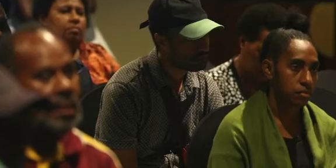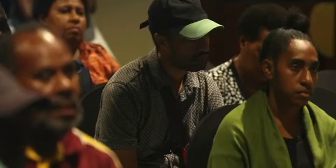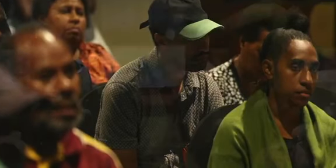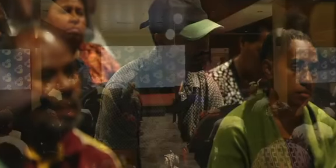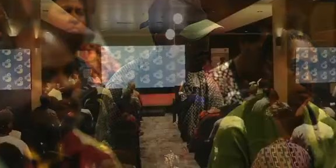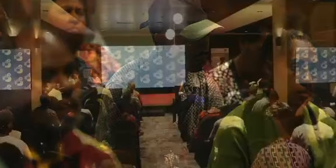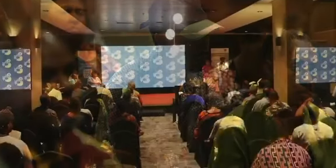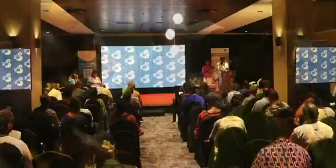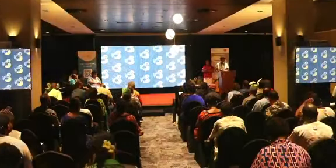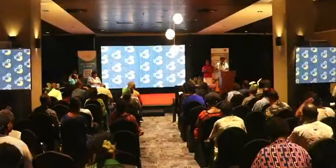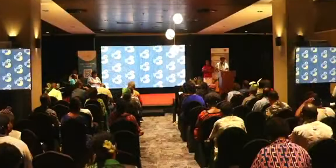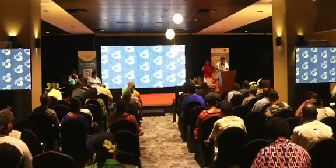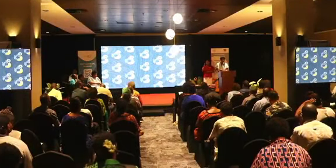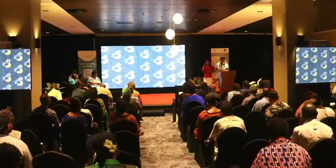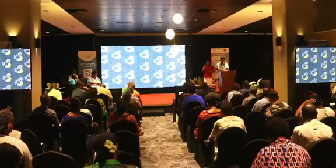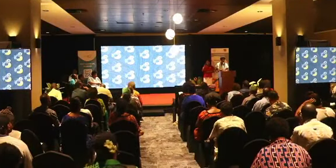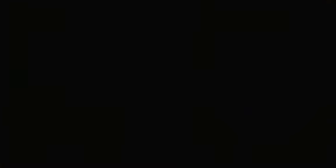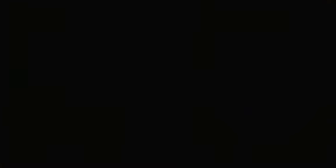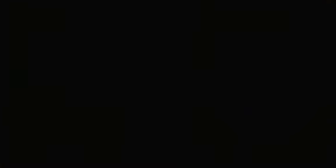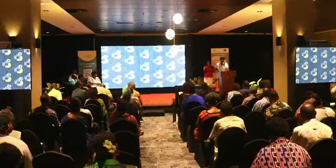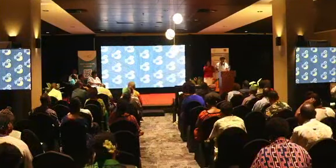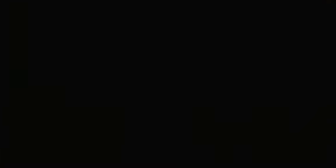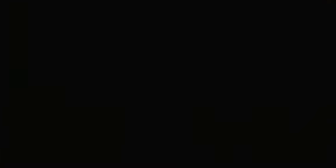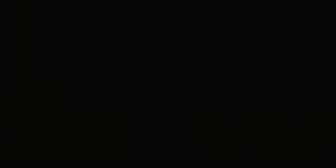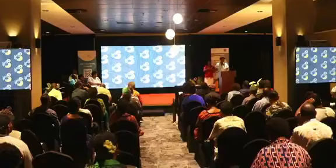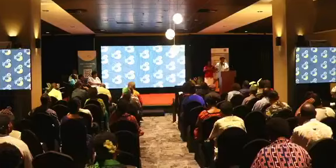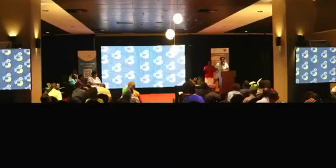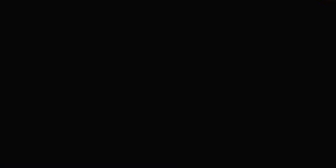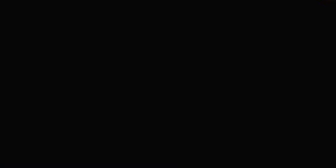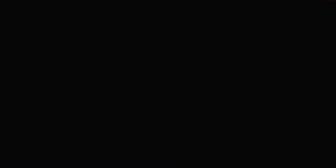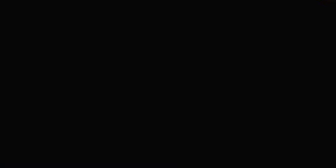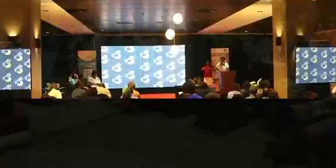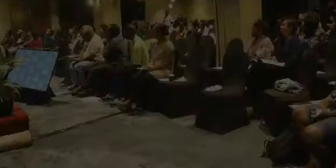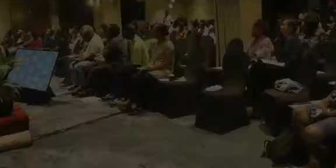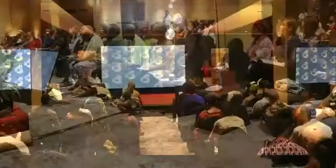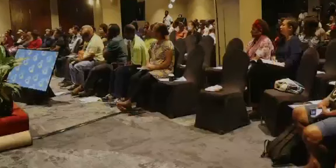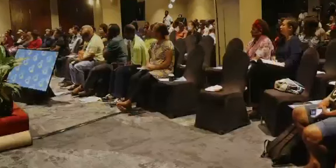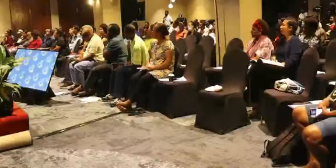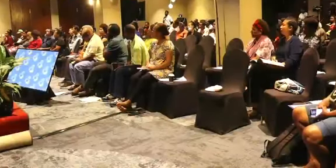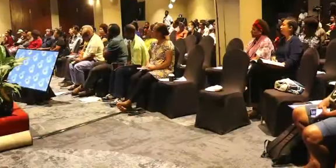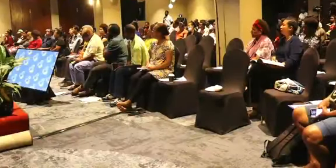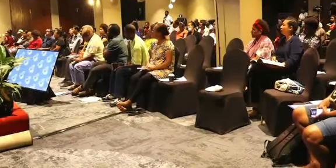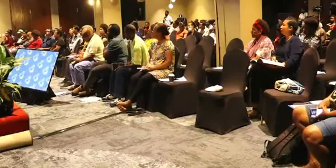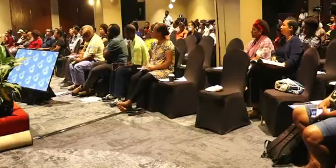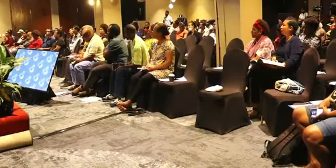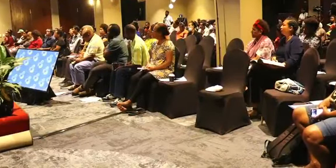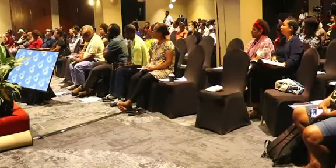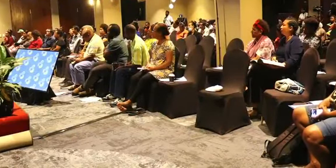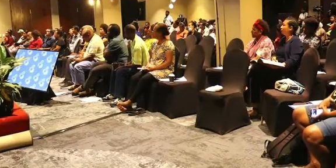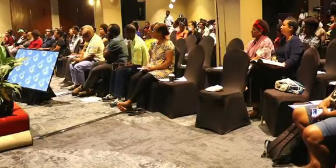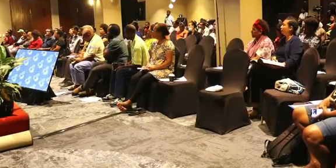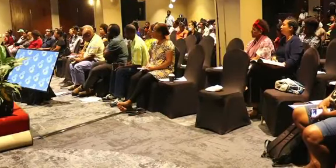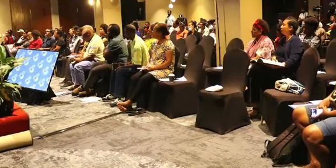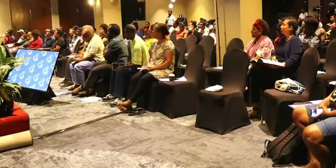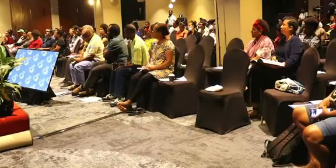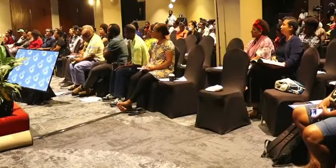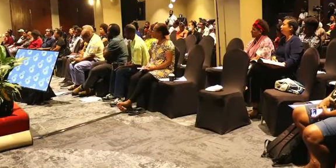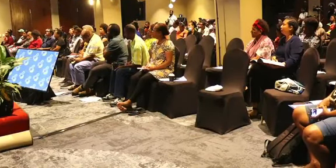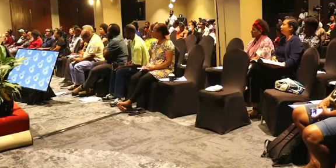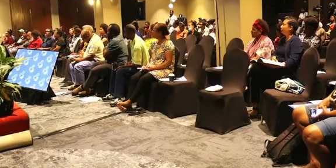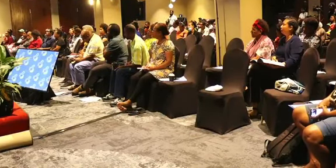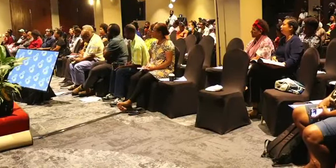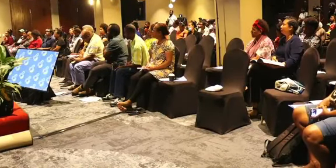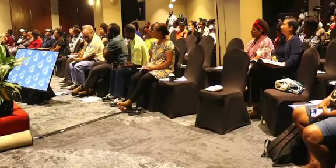subject yourself to the law because law to be behind you as well as the IRC officer. So